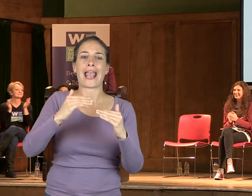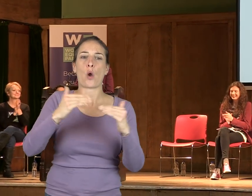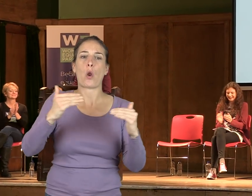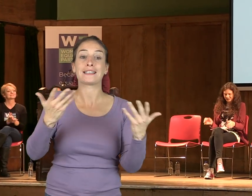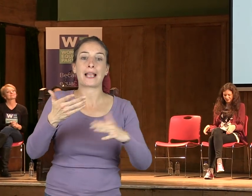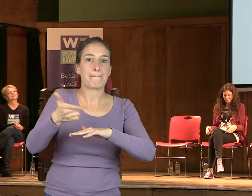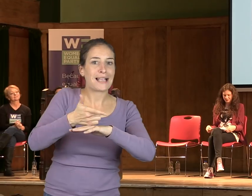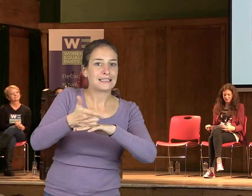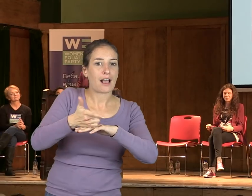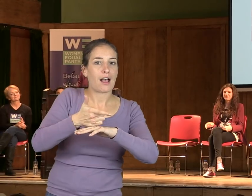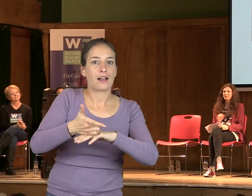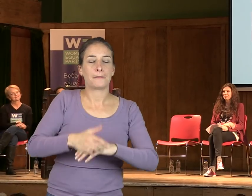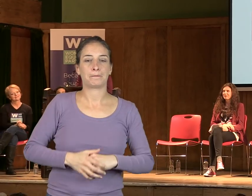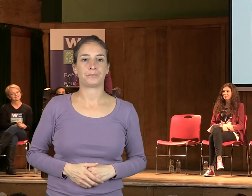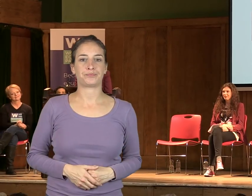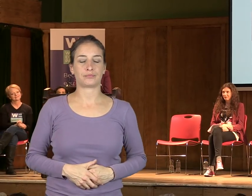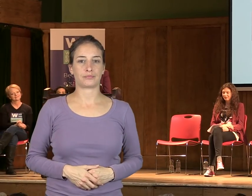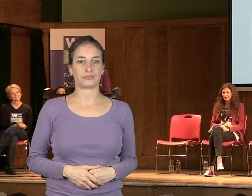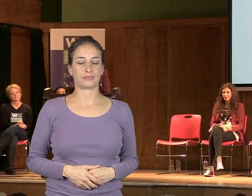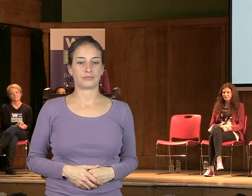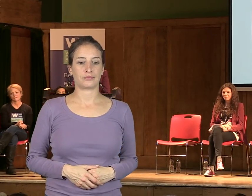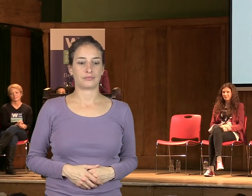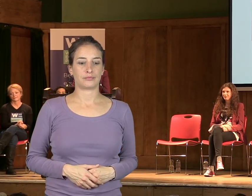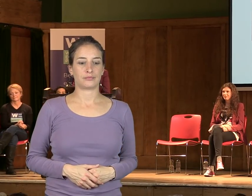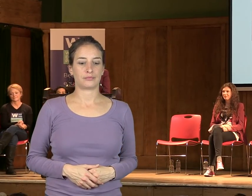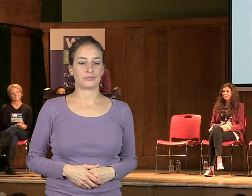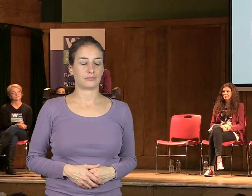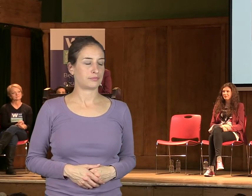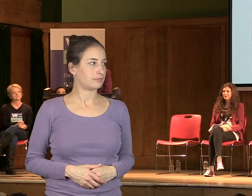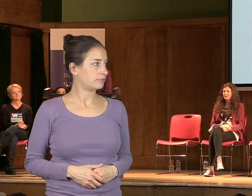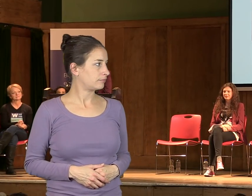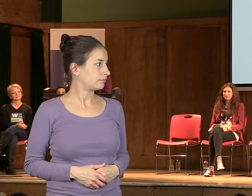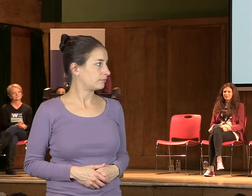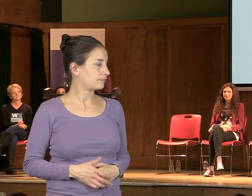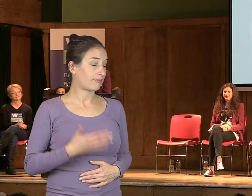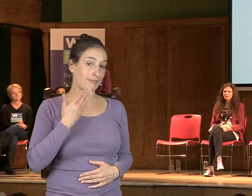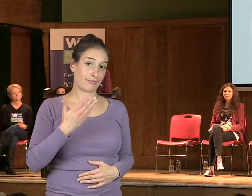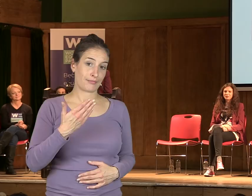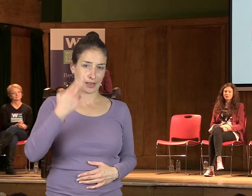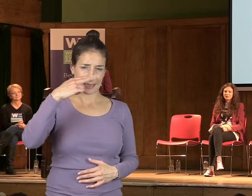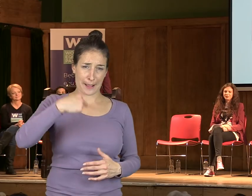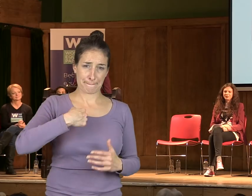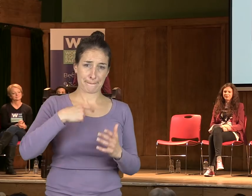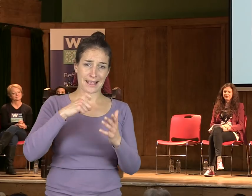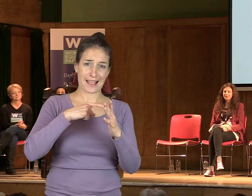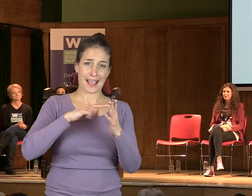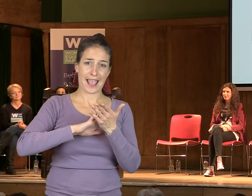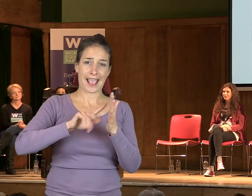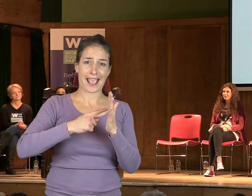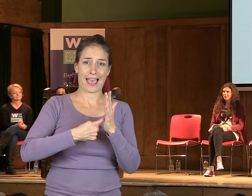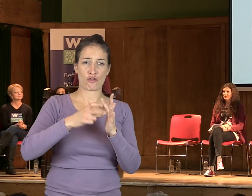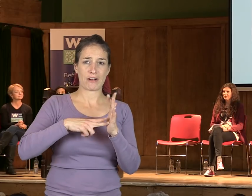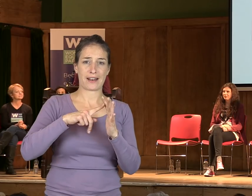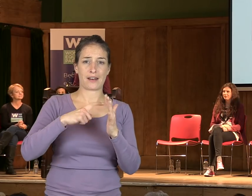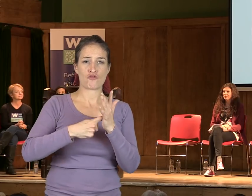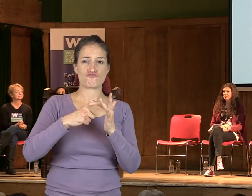Thanks, Sophie. My name is Catherine Riley. 6 months ago, I heard about the Women's Equality Party, and I put my hand